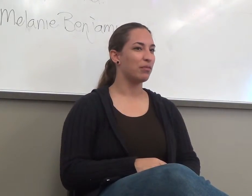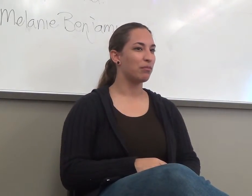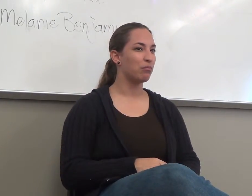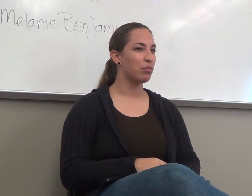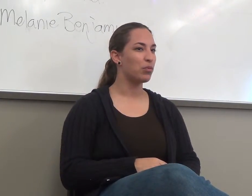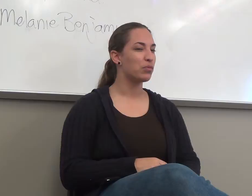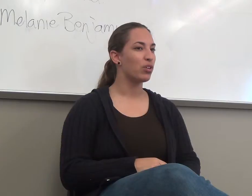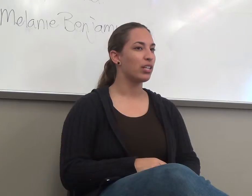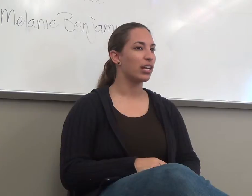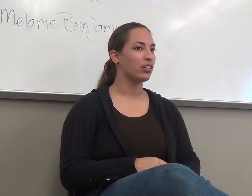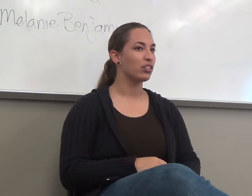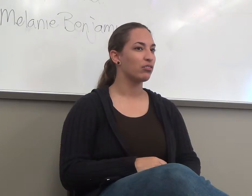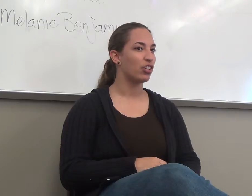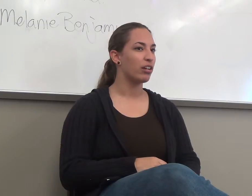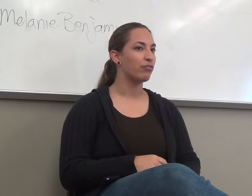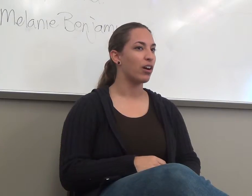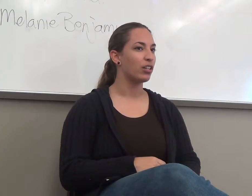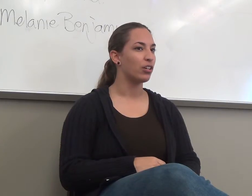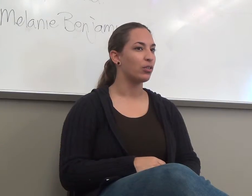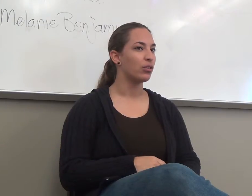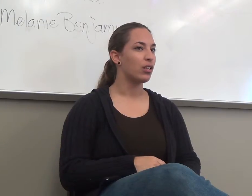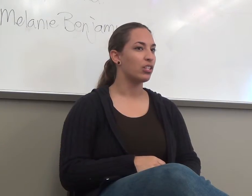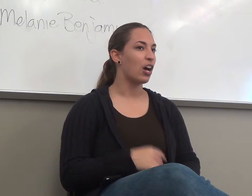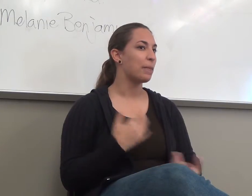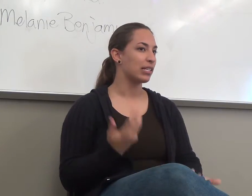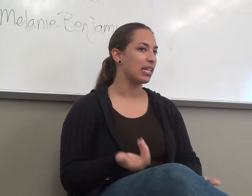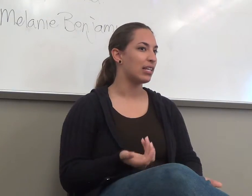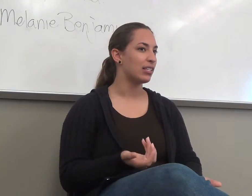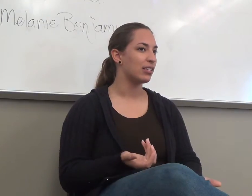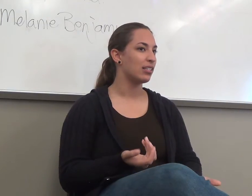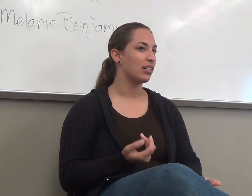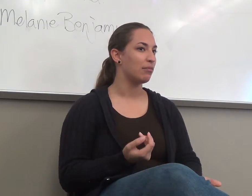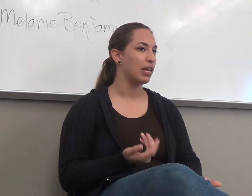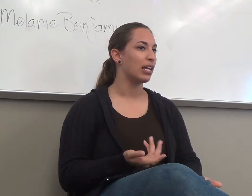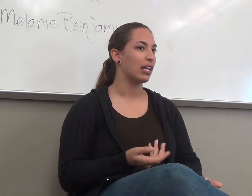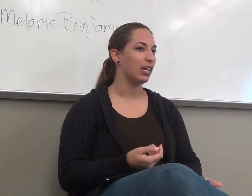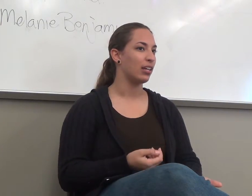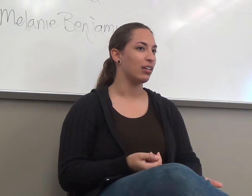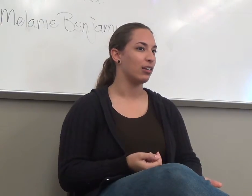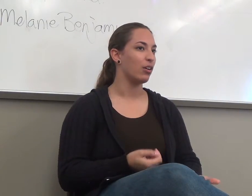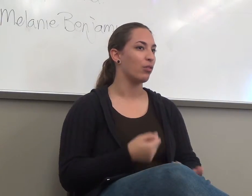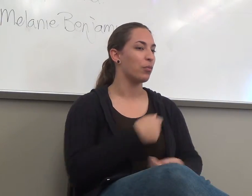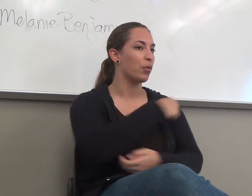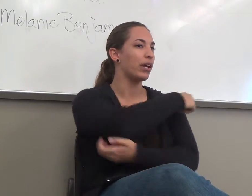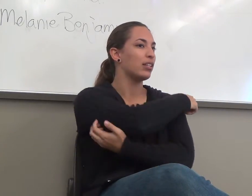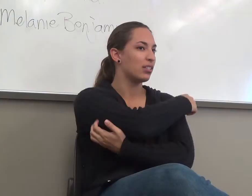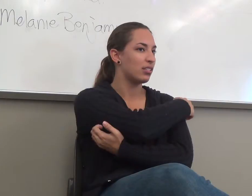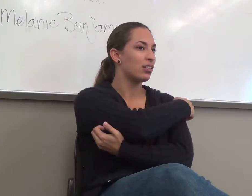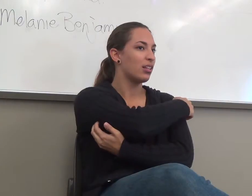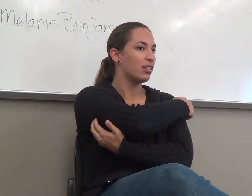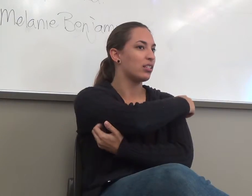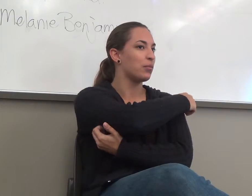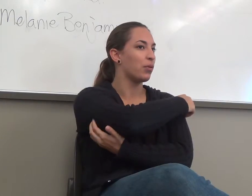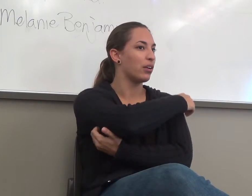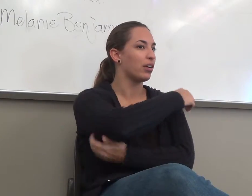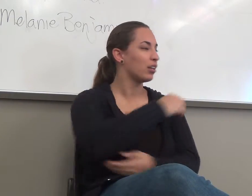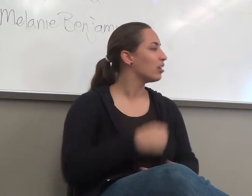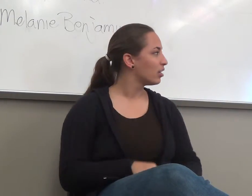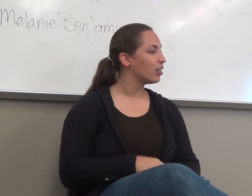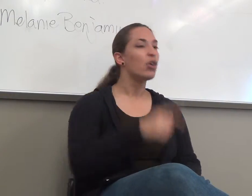It No? was more like trying to follow the topic sentence Right. and making, the points Exactly. that supported. Yeah. And at this point,